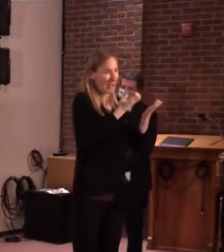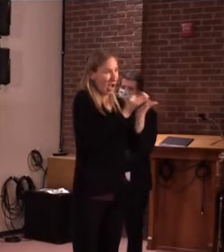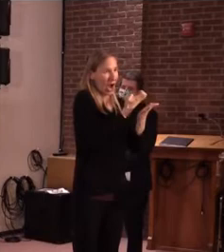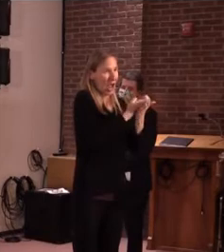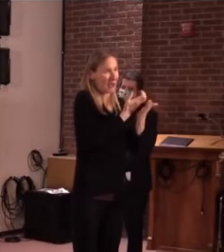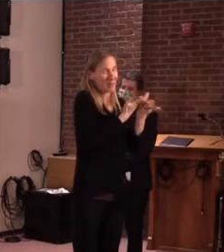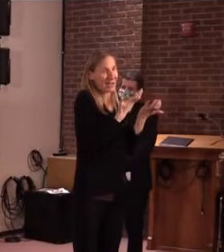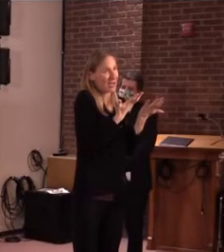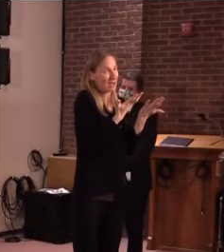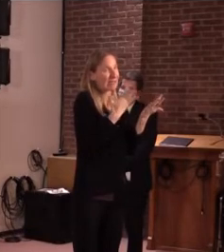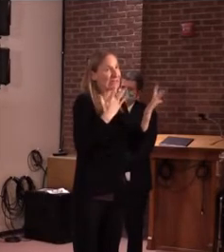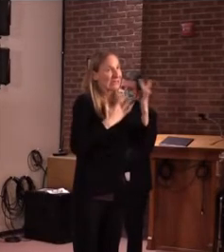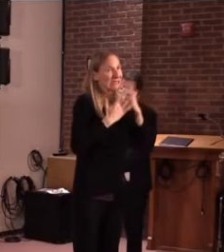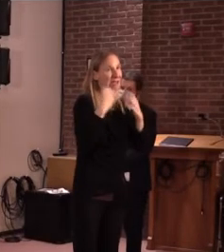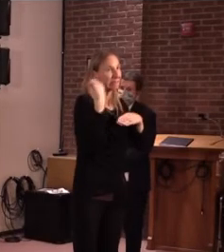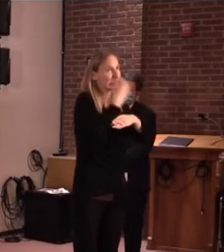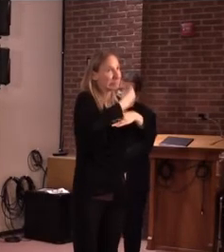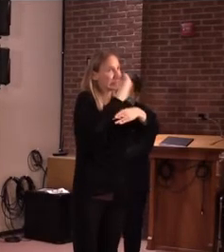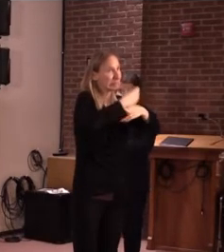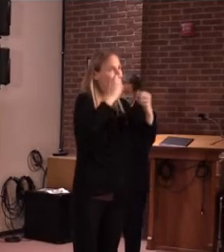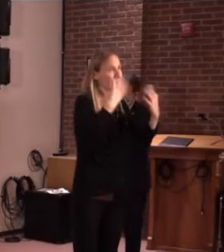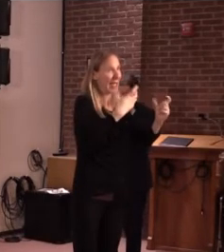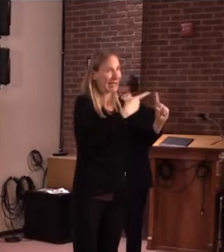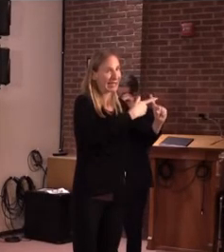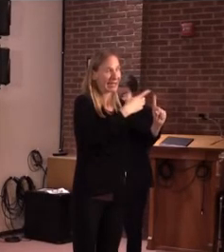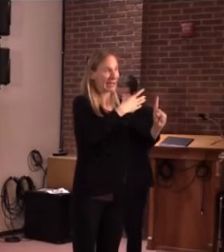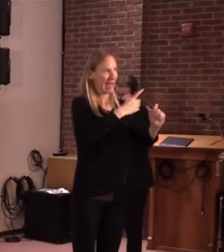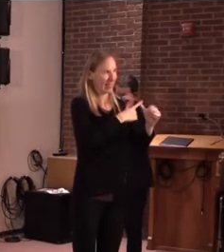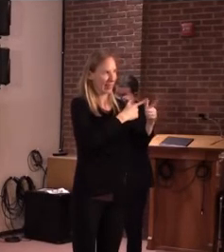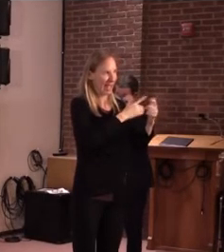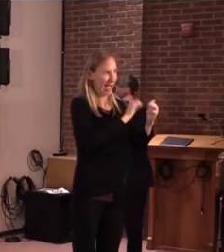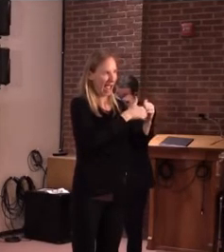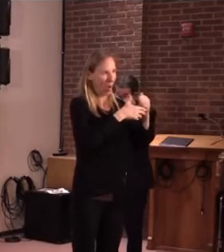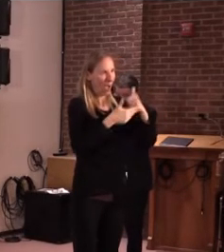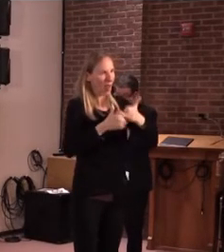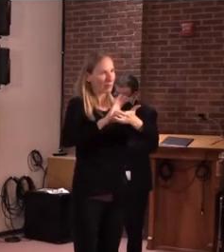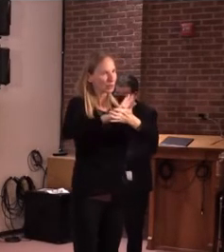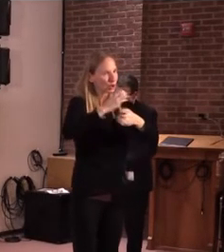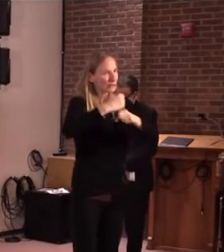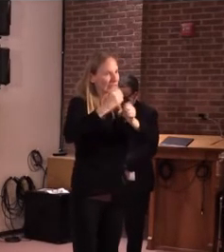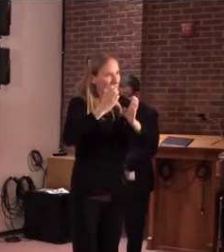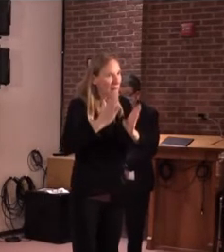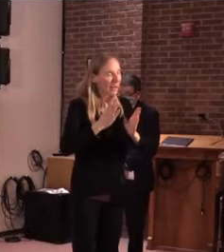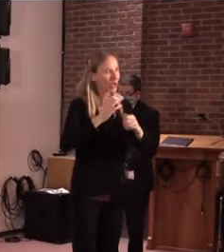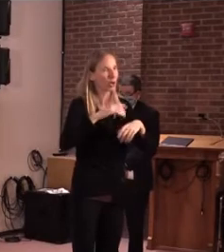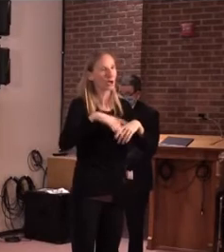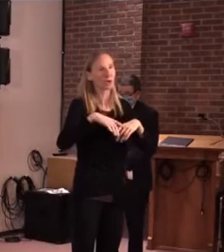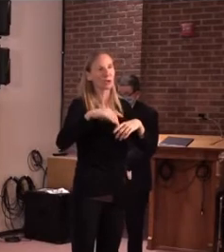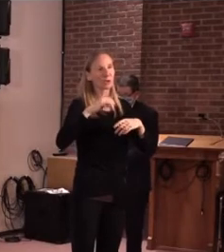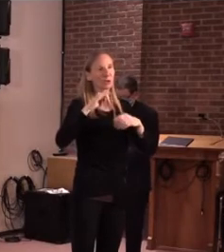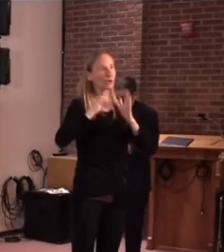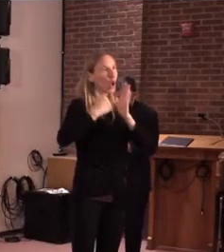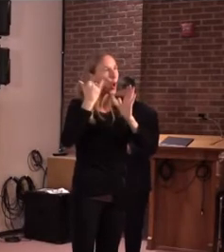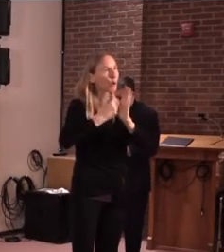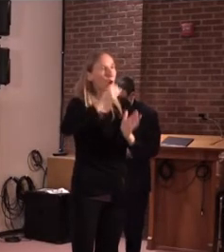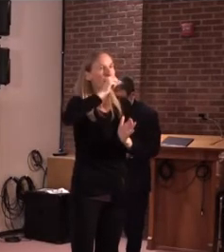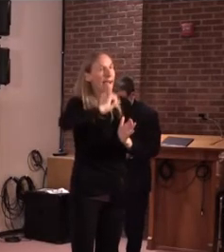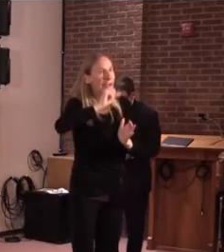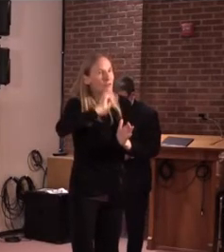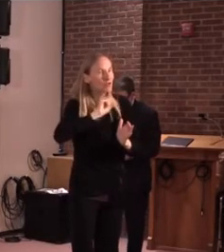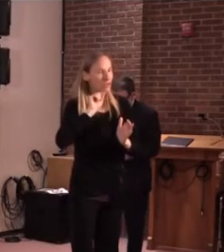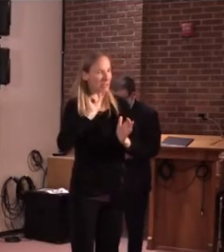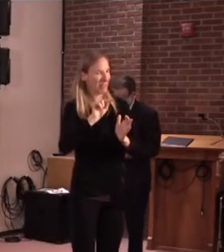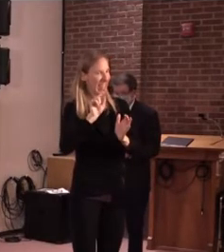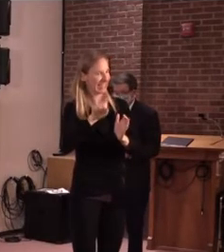And similarly, how will cheesemakers and other producers bear, how much more will they